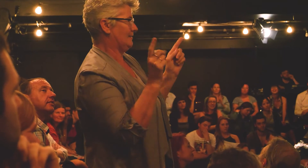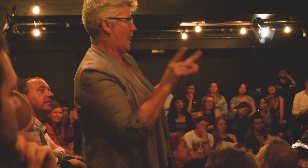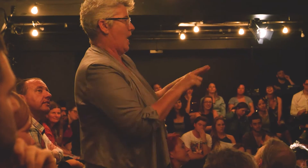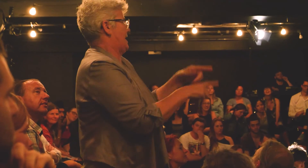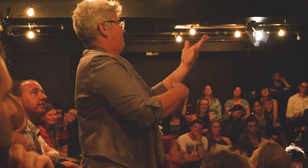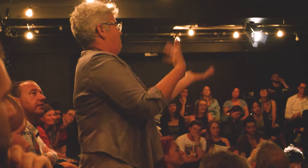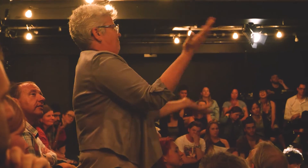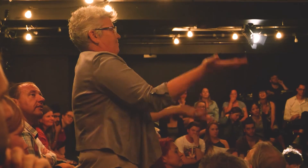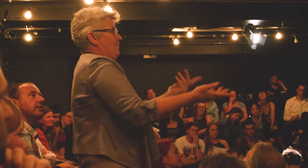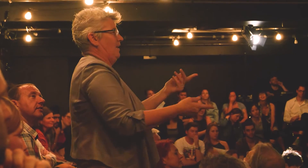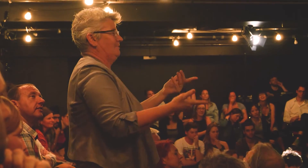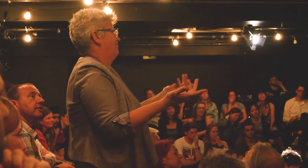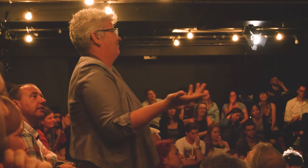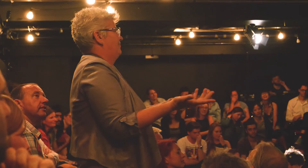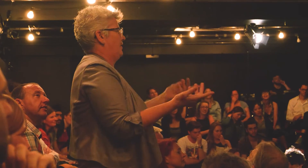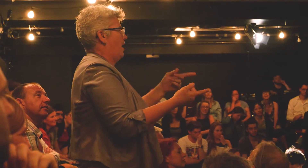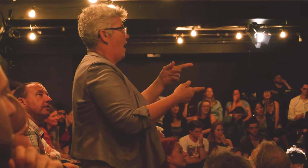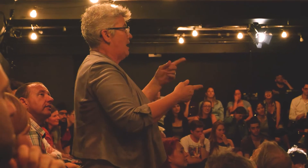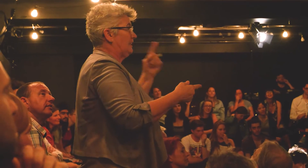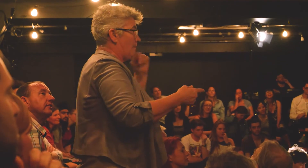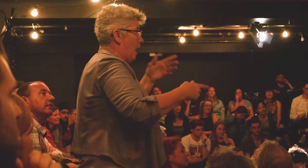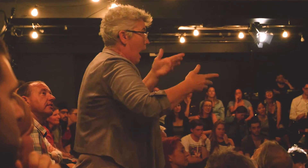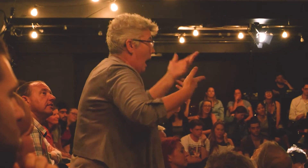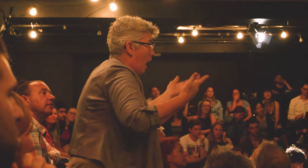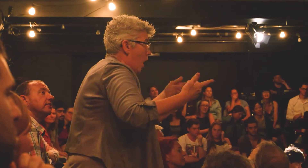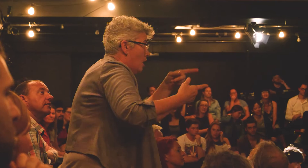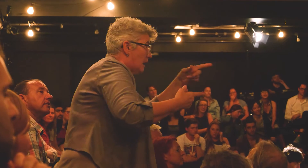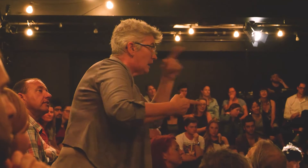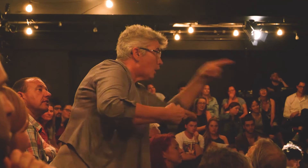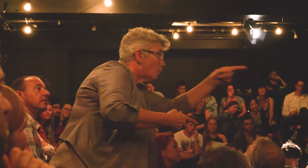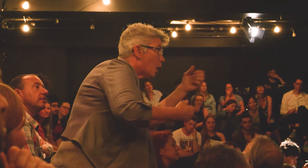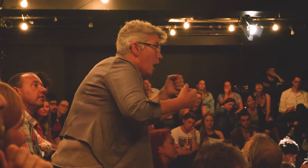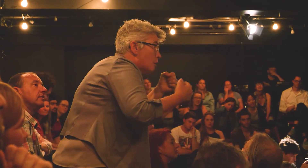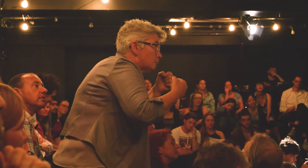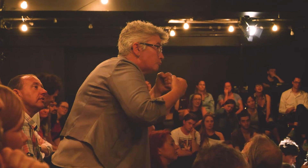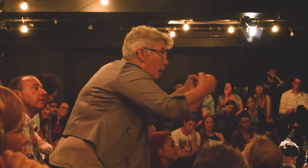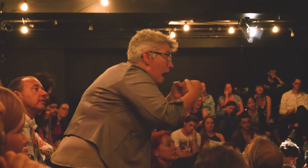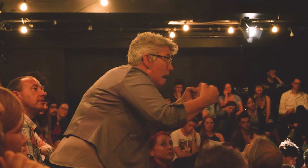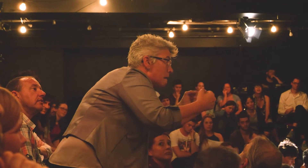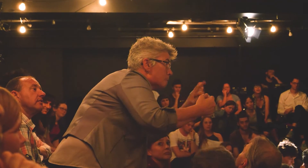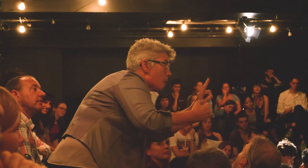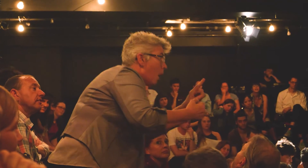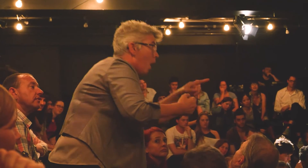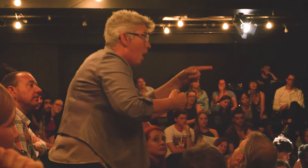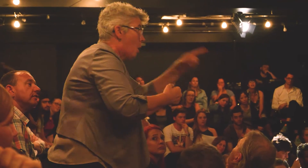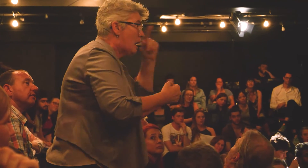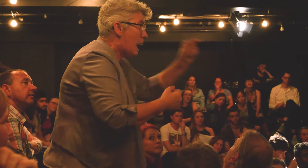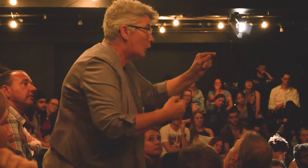and they think they're doing a really good job? Like, like saying to a deaf person, can